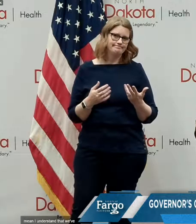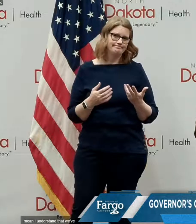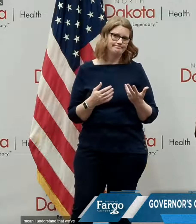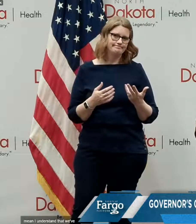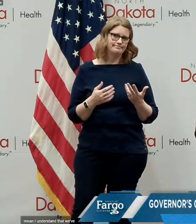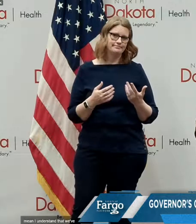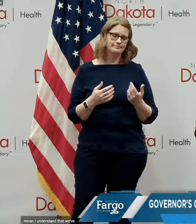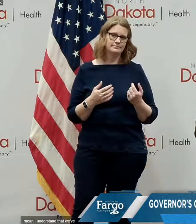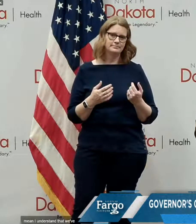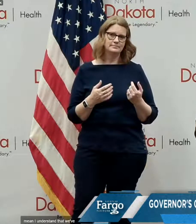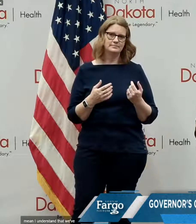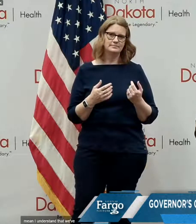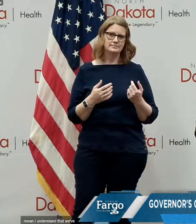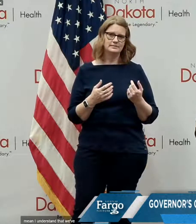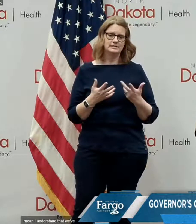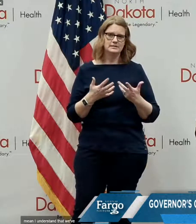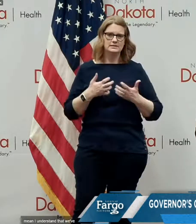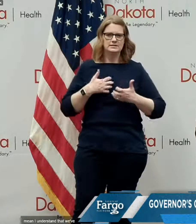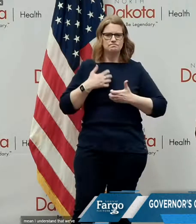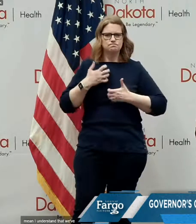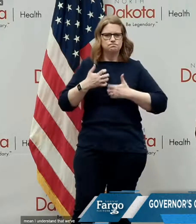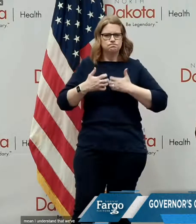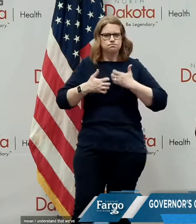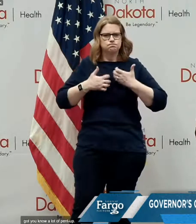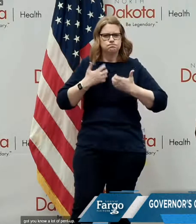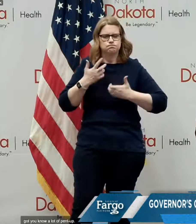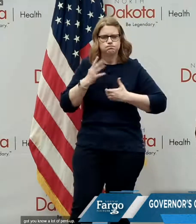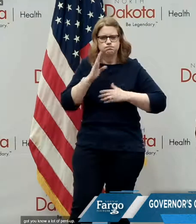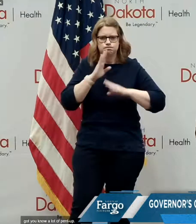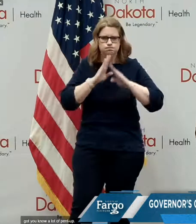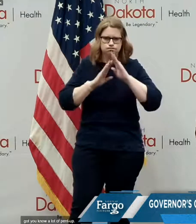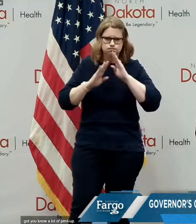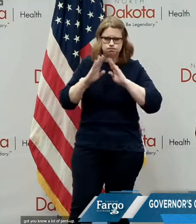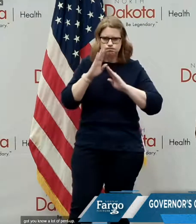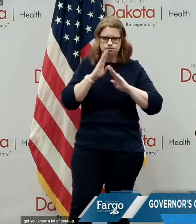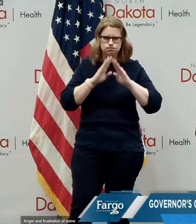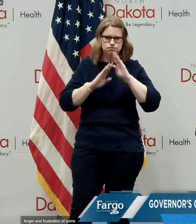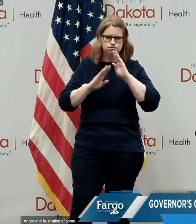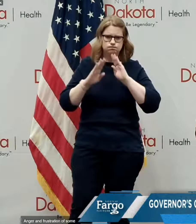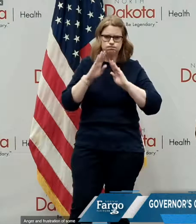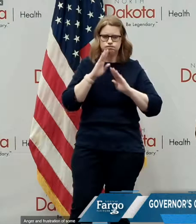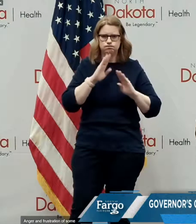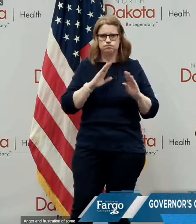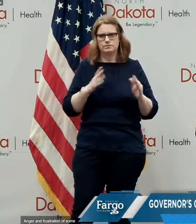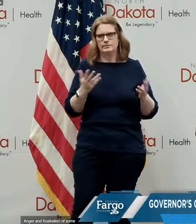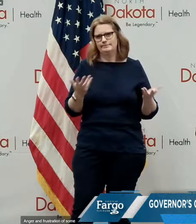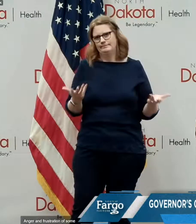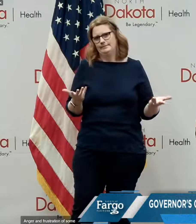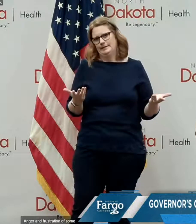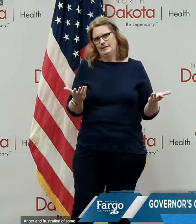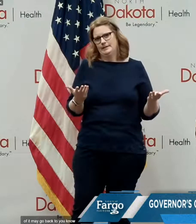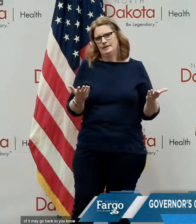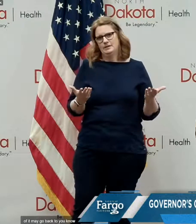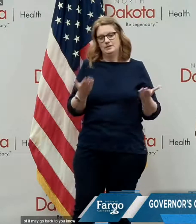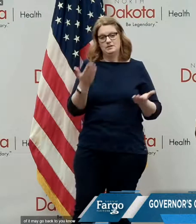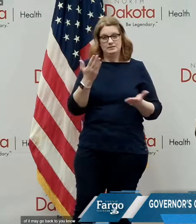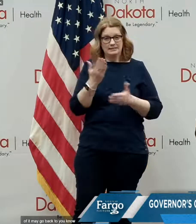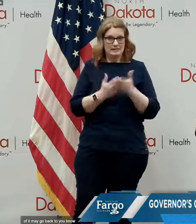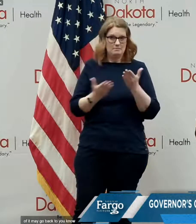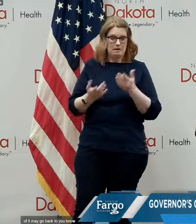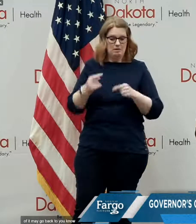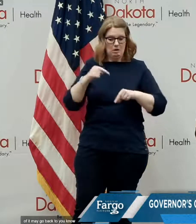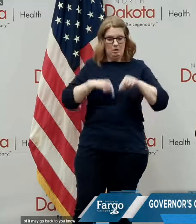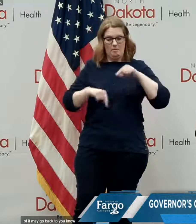lot of pent up anger and frustration. Some of it that may go back to the founding of our country.